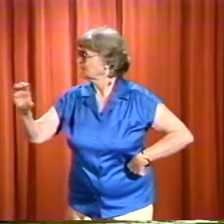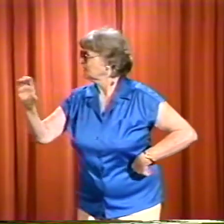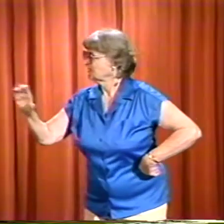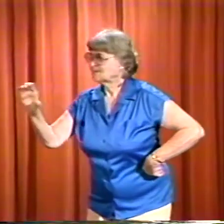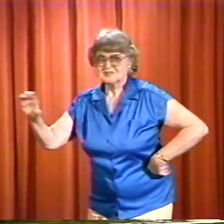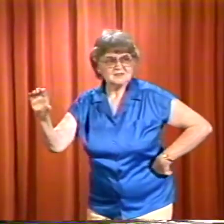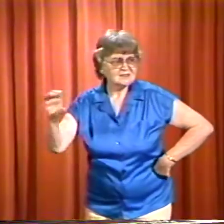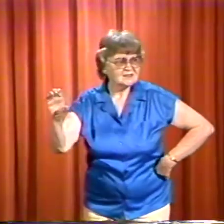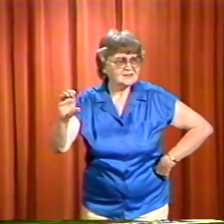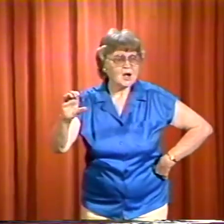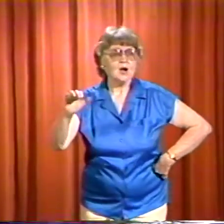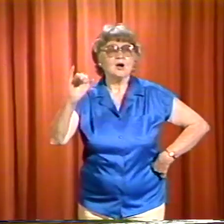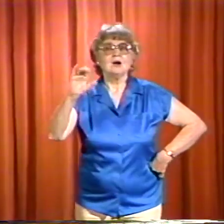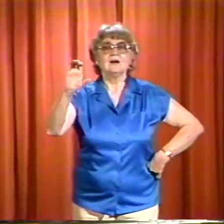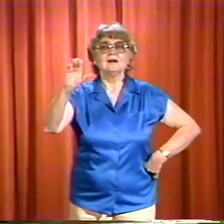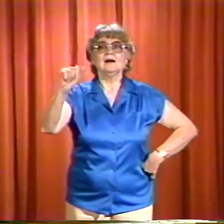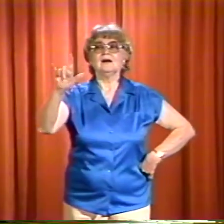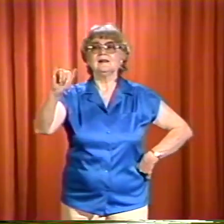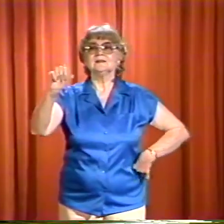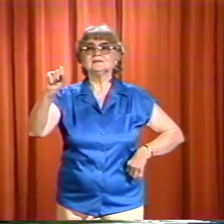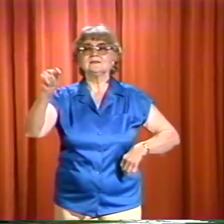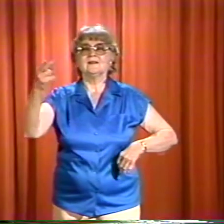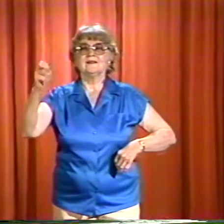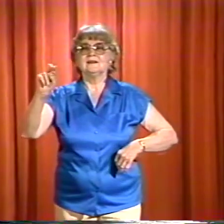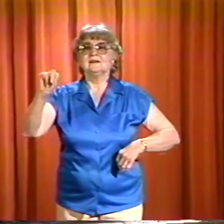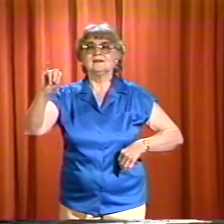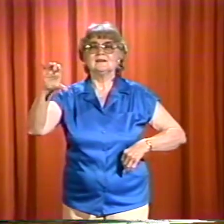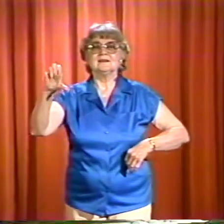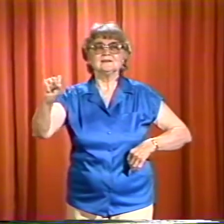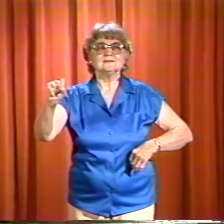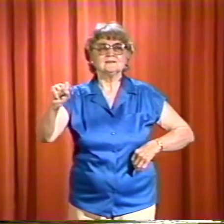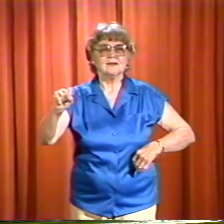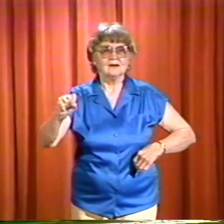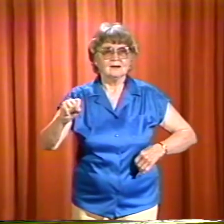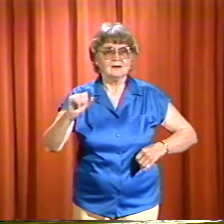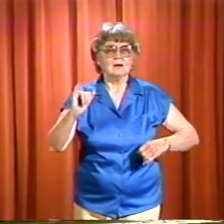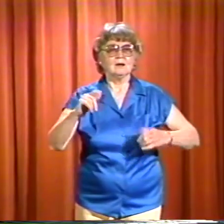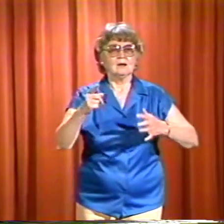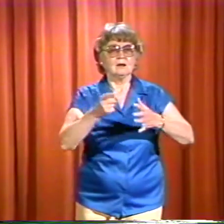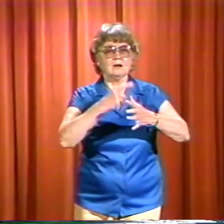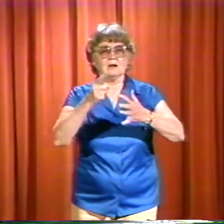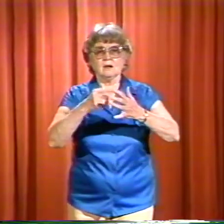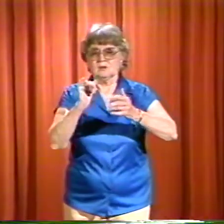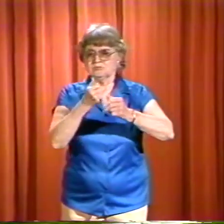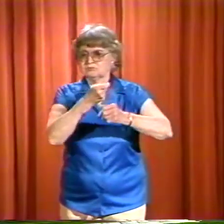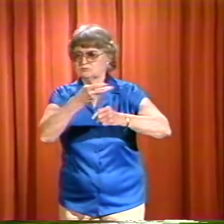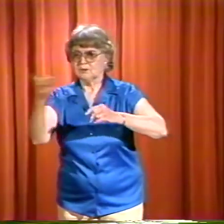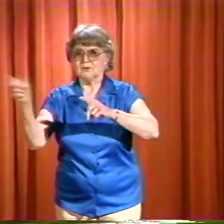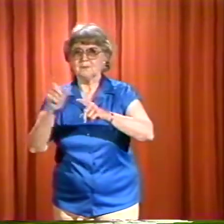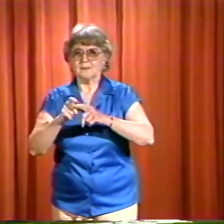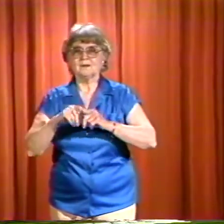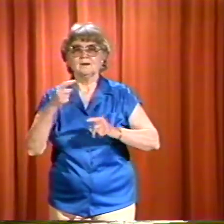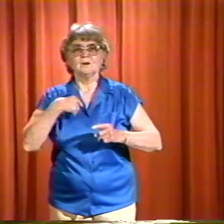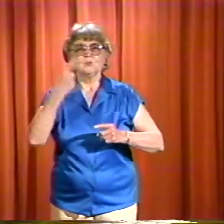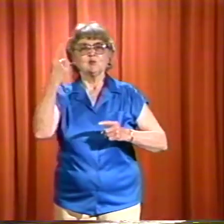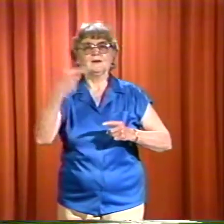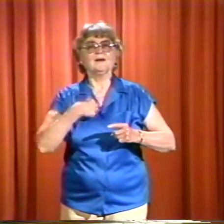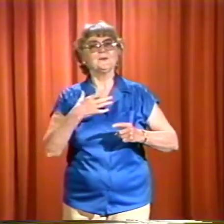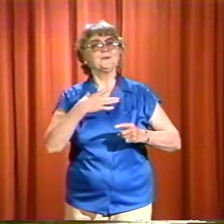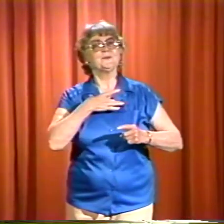We looked around at each other, mulling it over, and then came up with the word calisthenics. He would do several words like